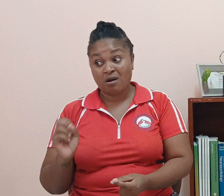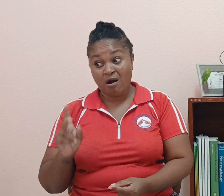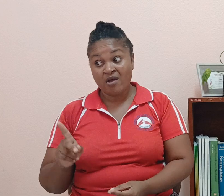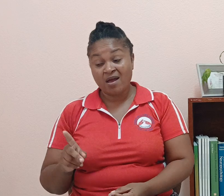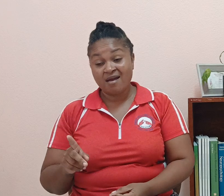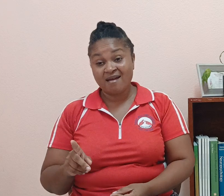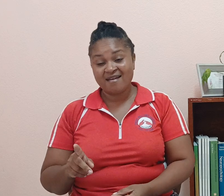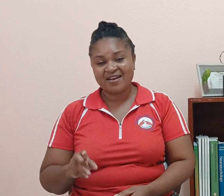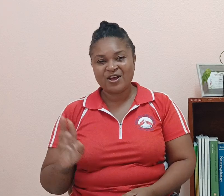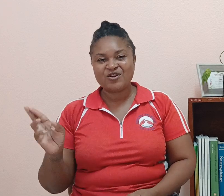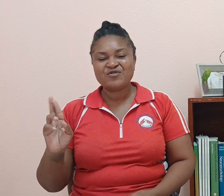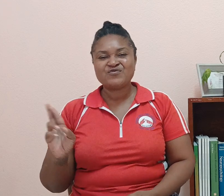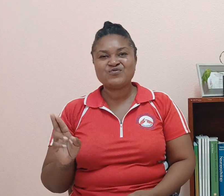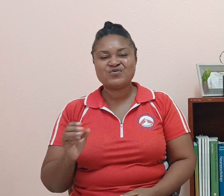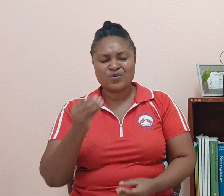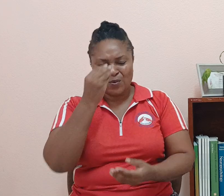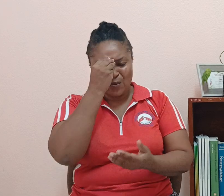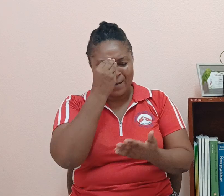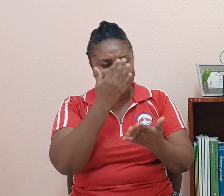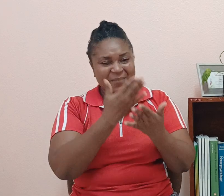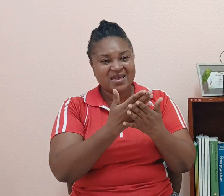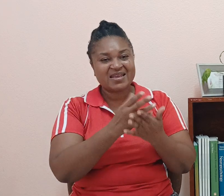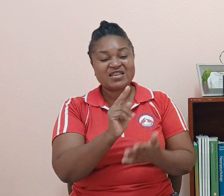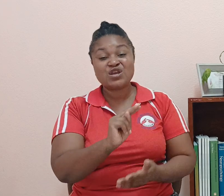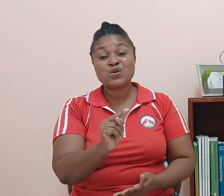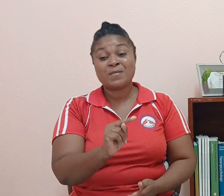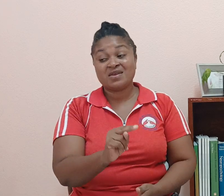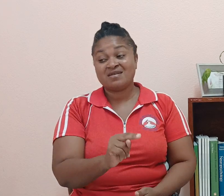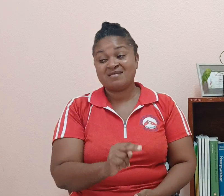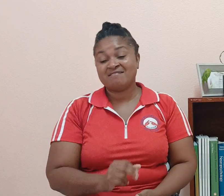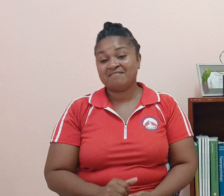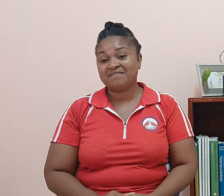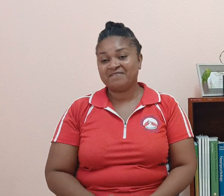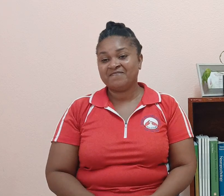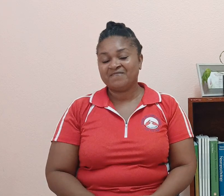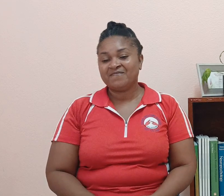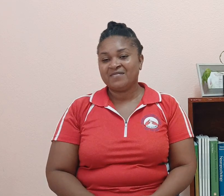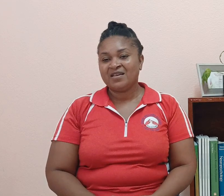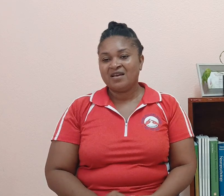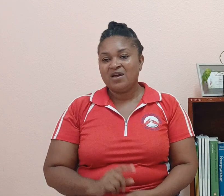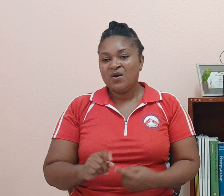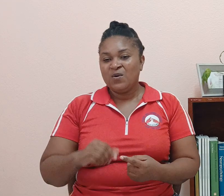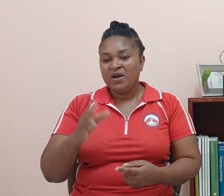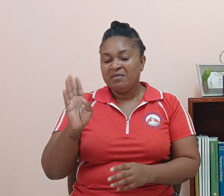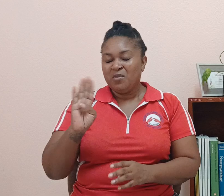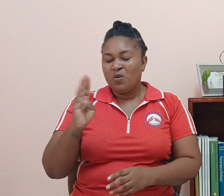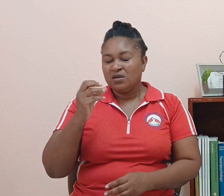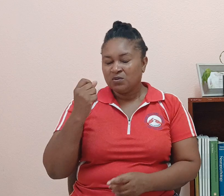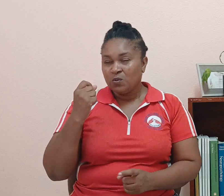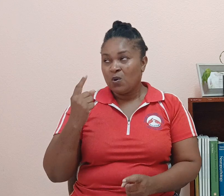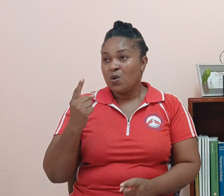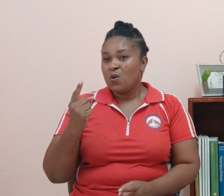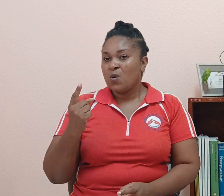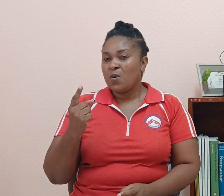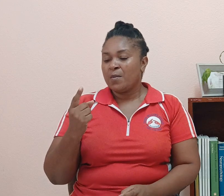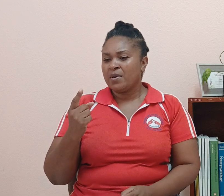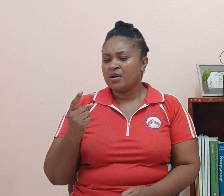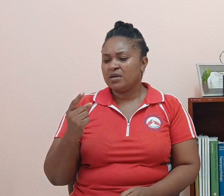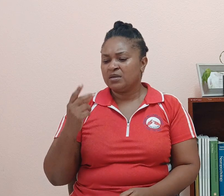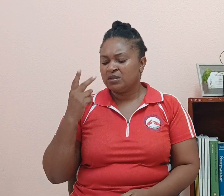Ruth obeyed Naomi, and when Boaz woke up and found Ruth at